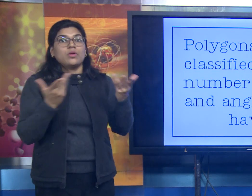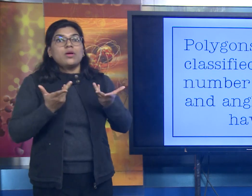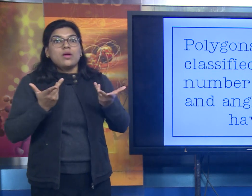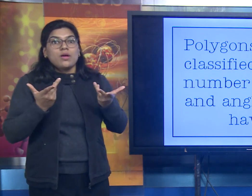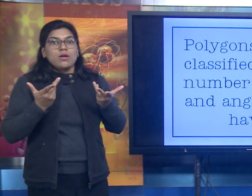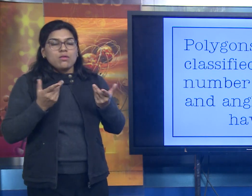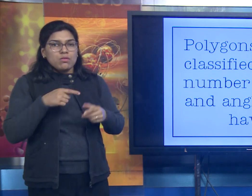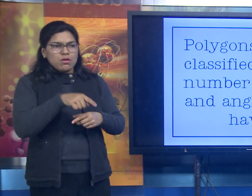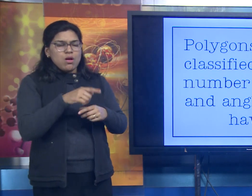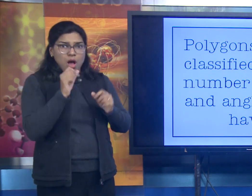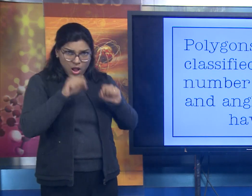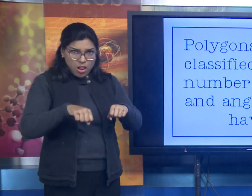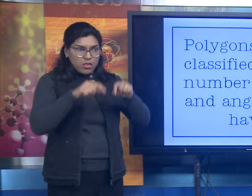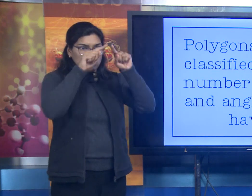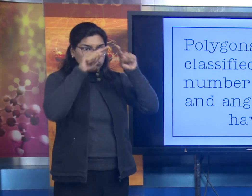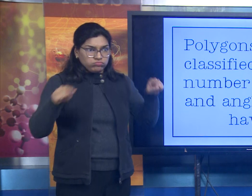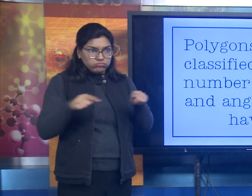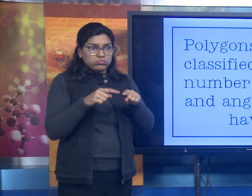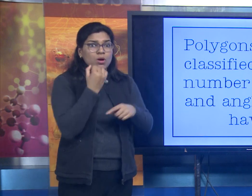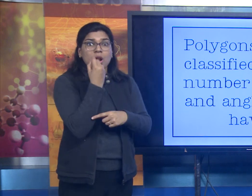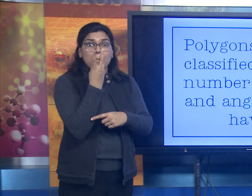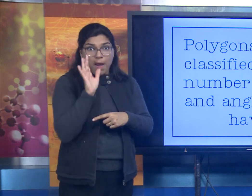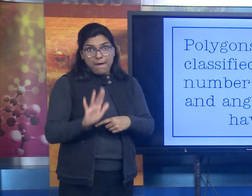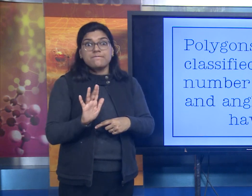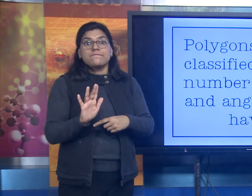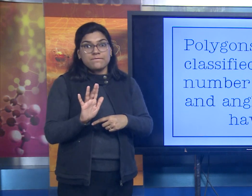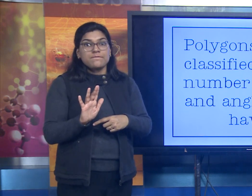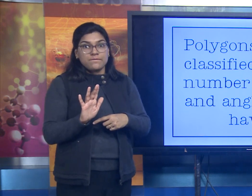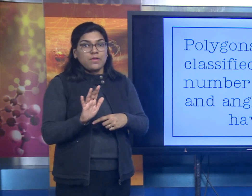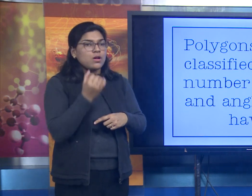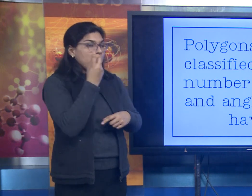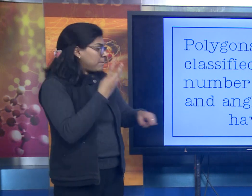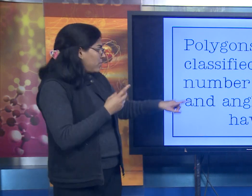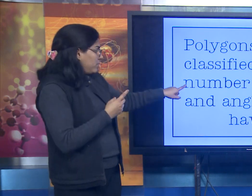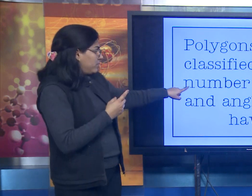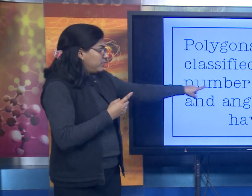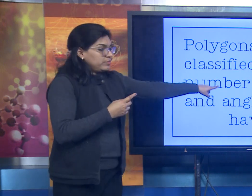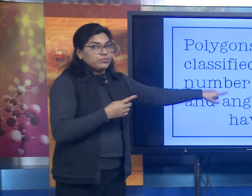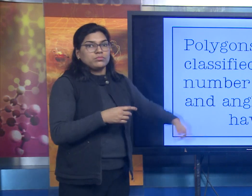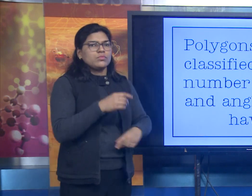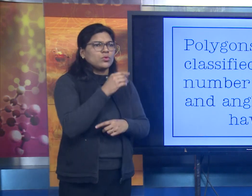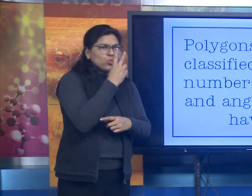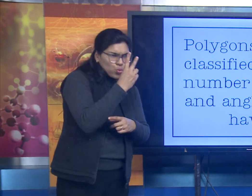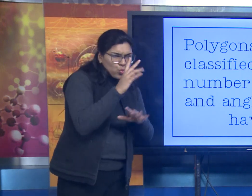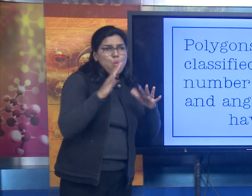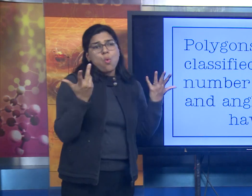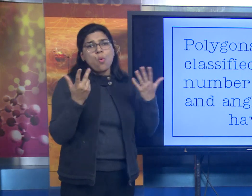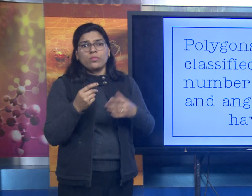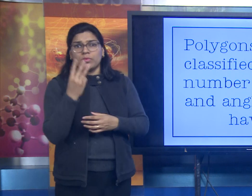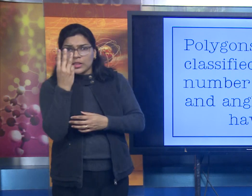polygons can be classified by the number of sides. See, when there are